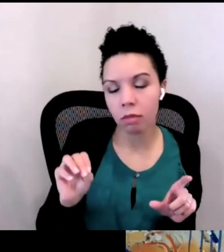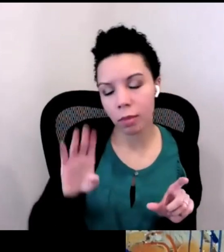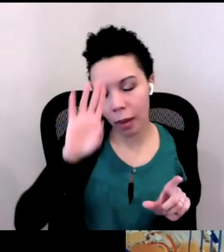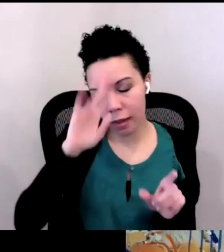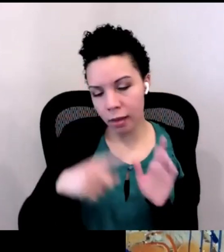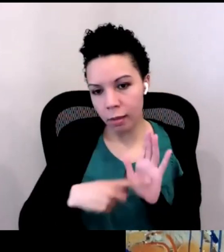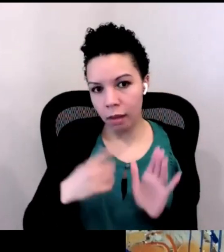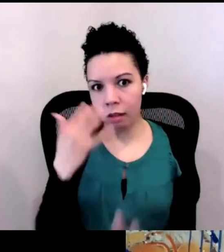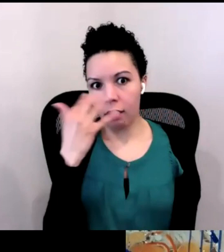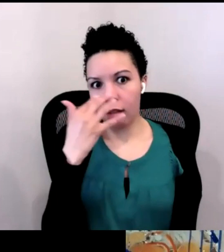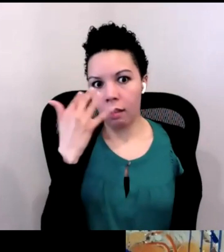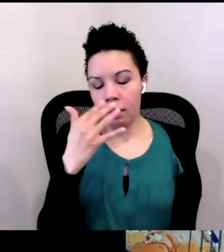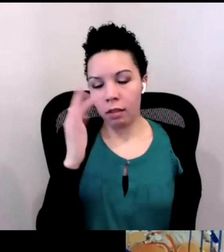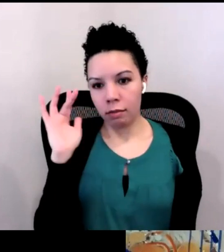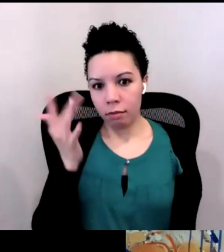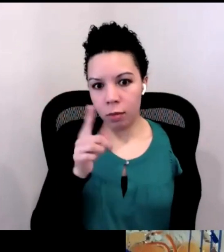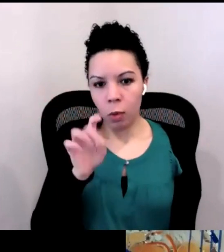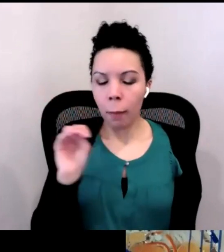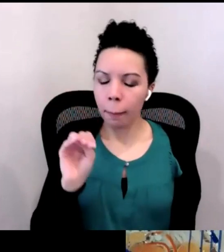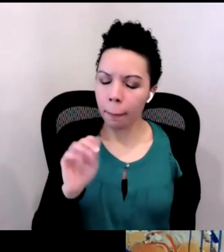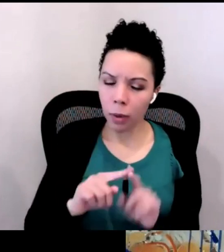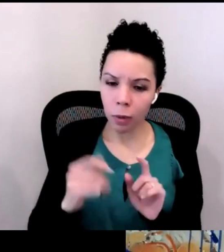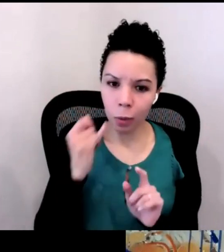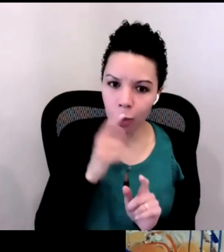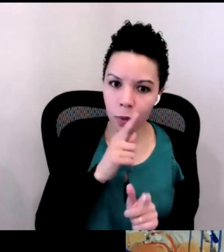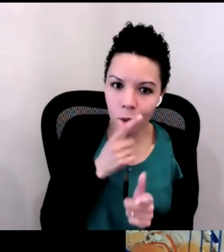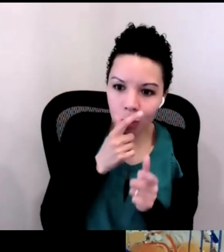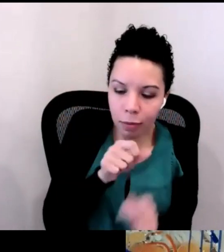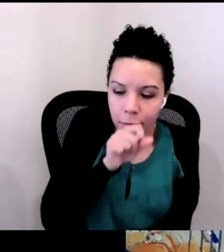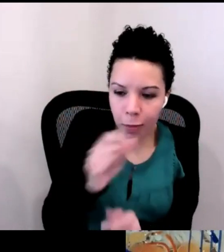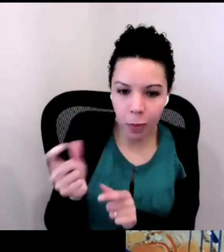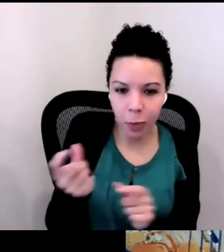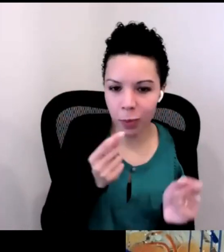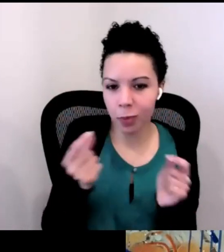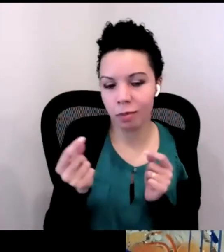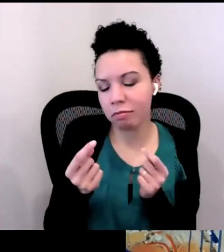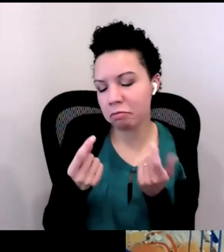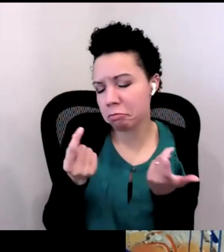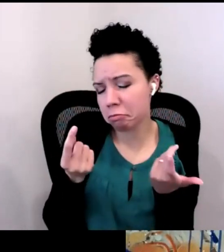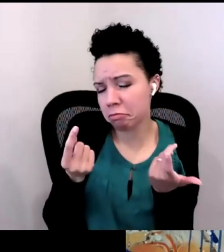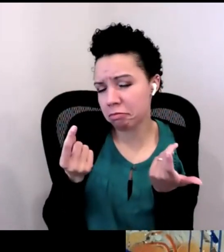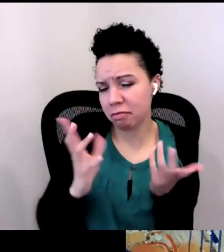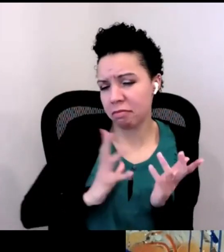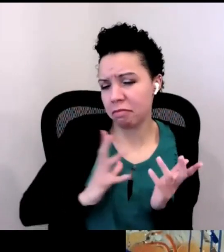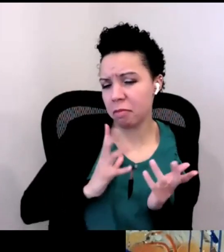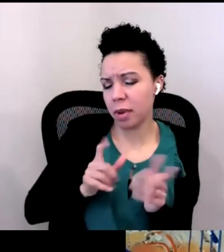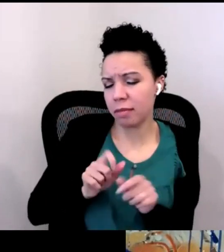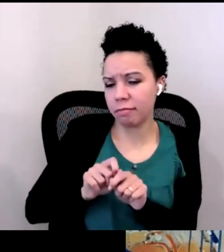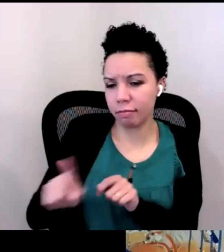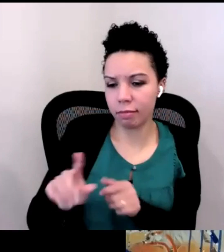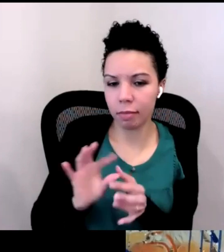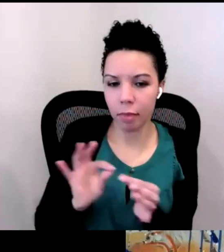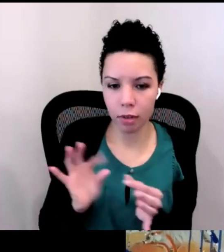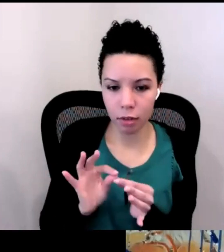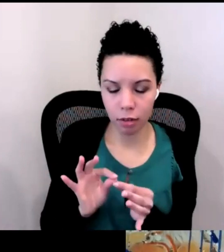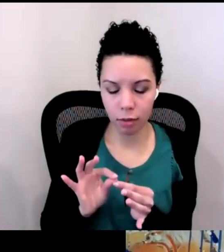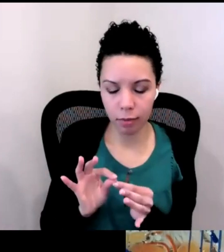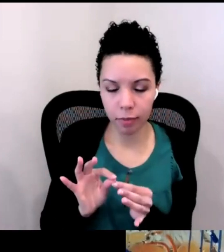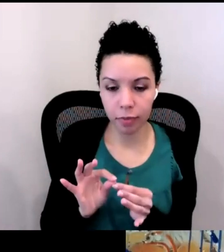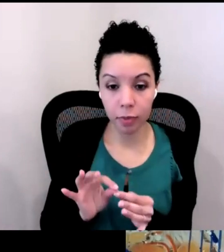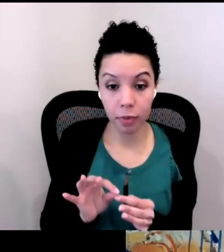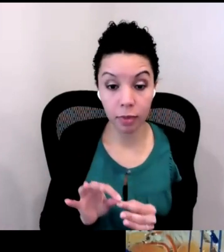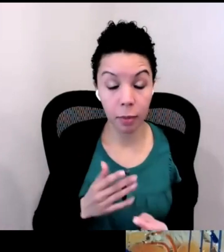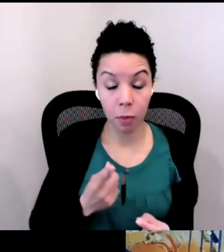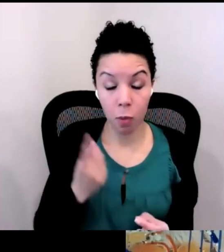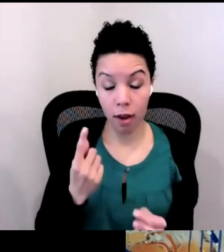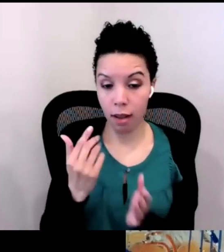really interested in and really love what they do, it can never hurt to send a message. One of my life lessons is the worst somebody can say is